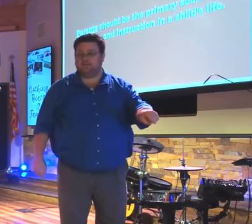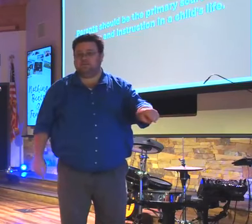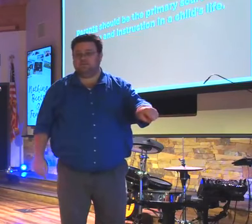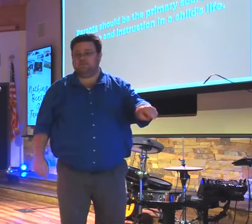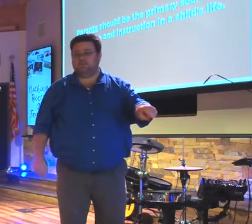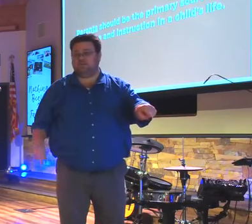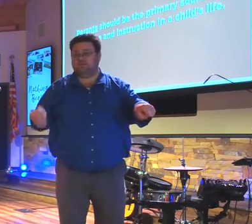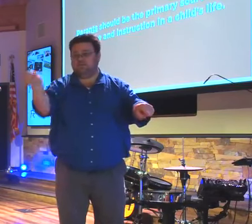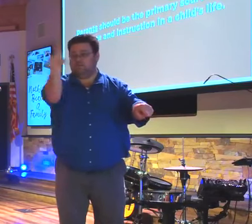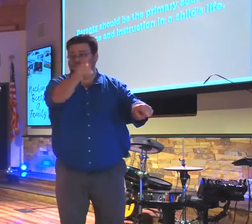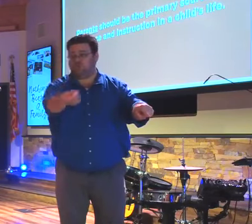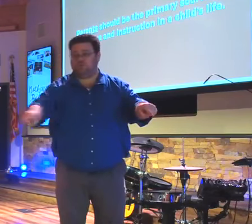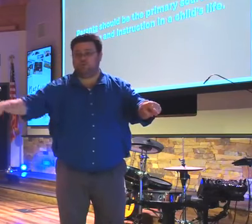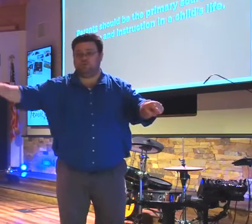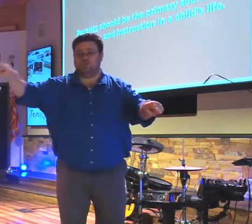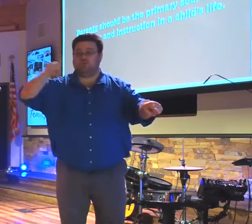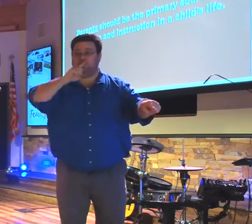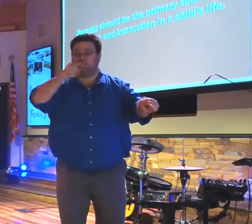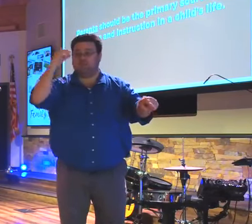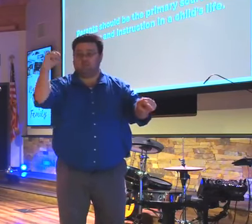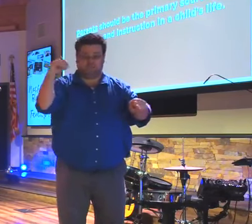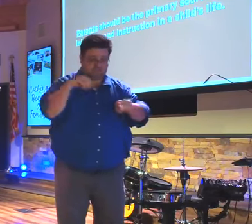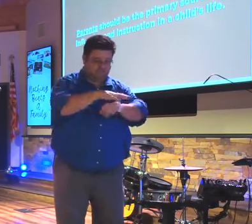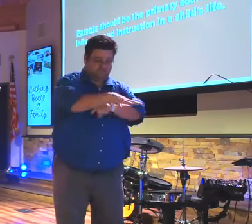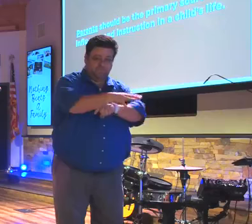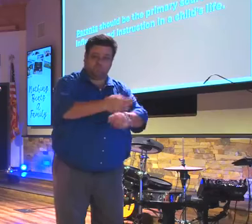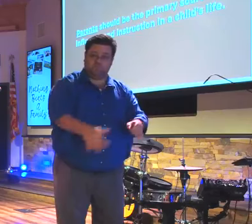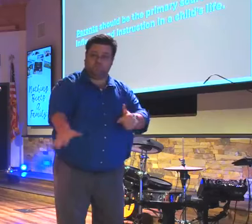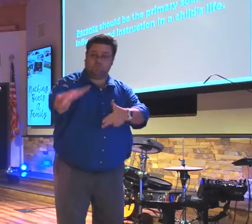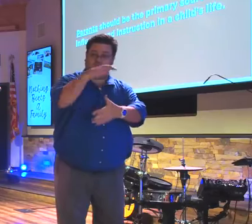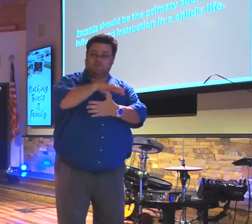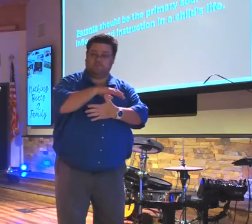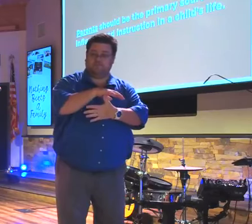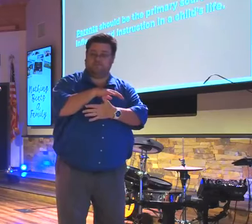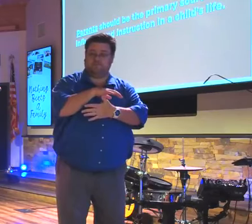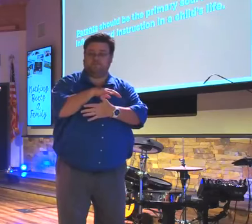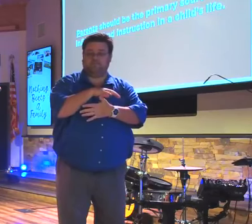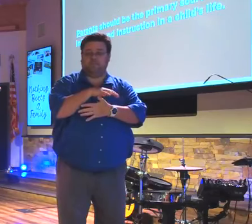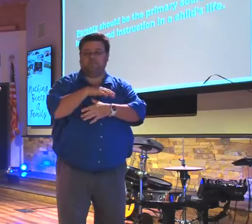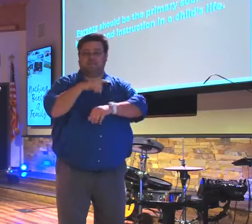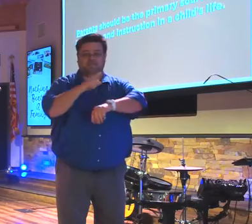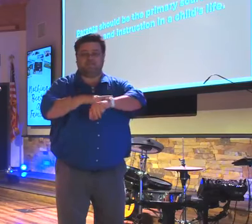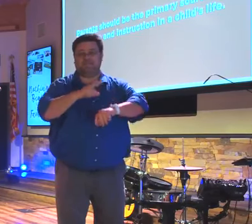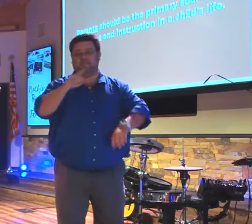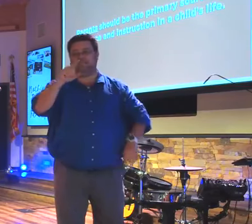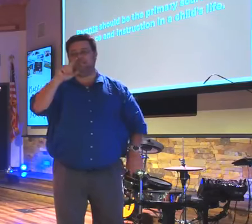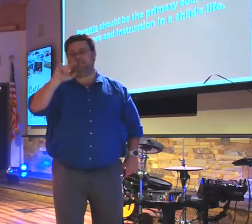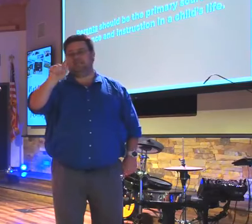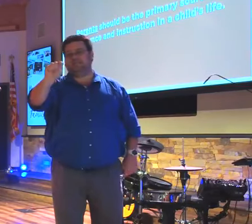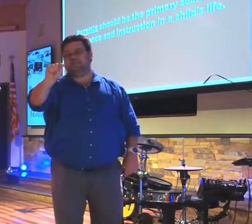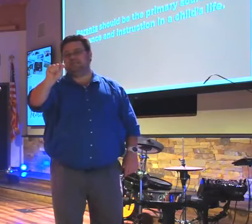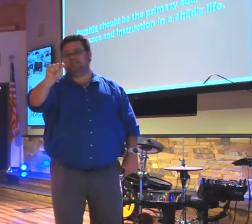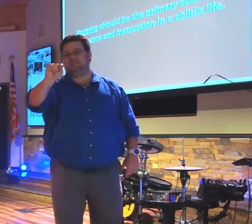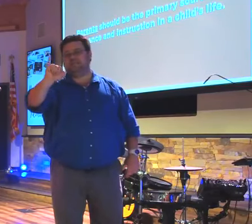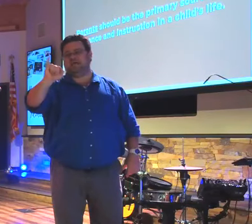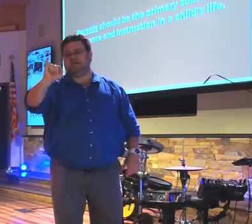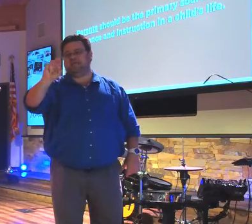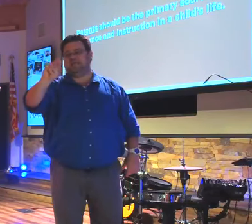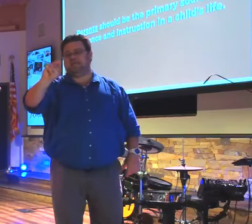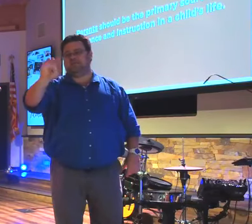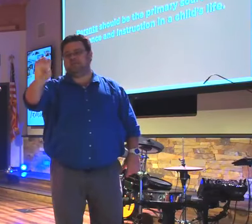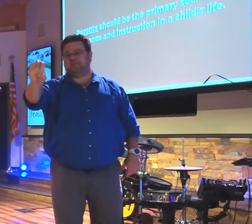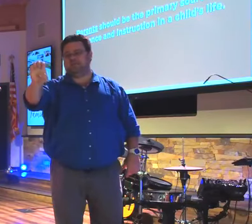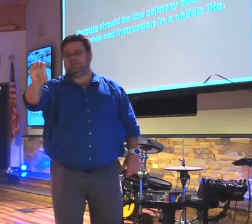For you to be that primary influence, it's going to take T-I-M-E. What does that